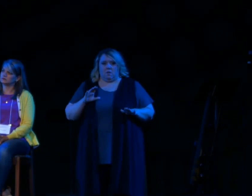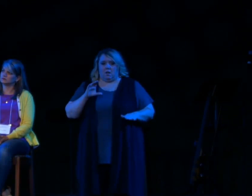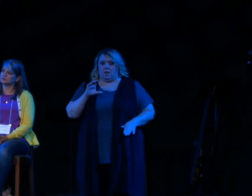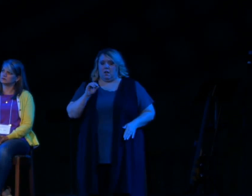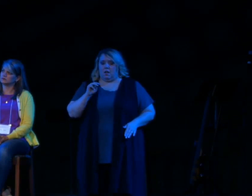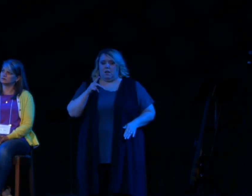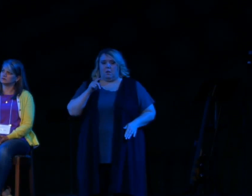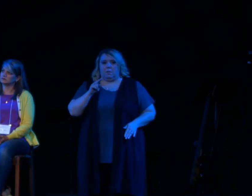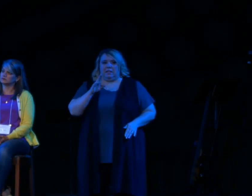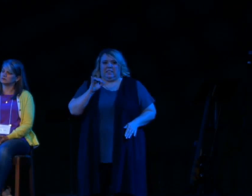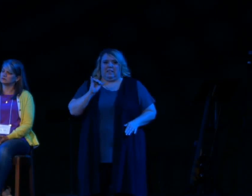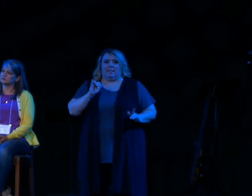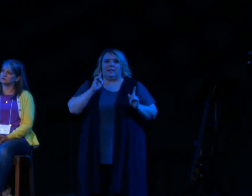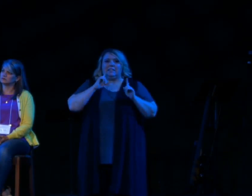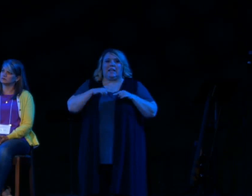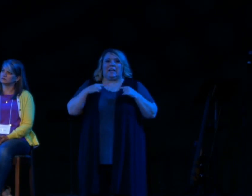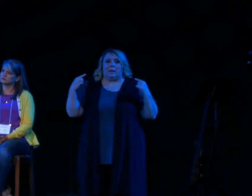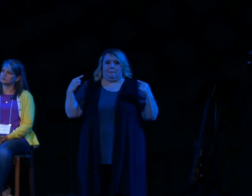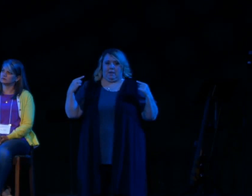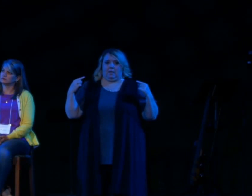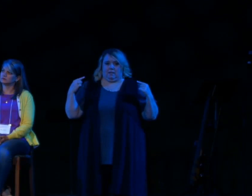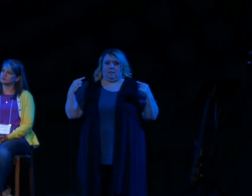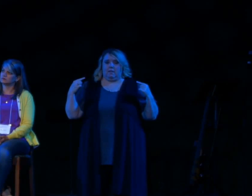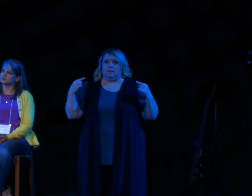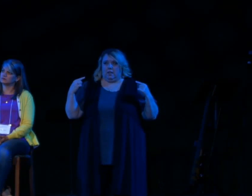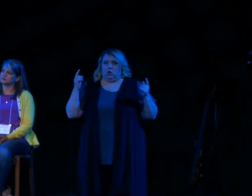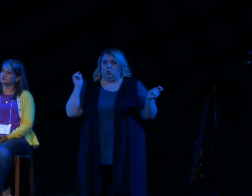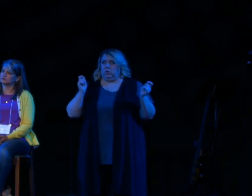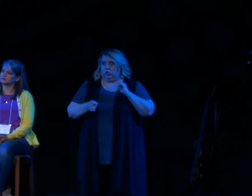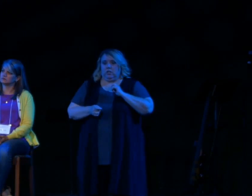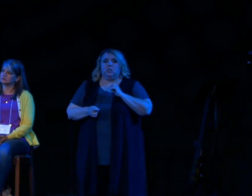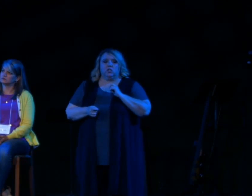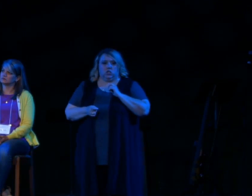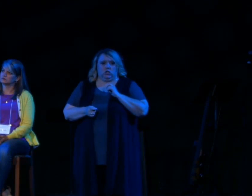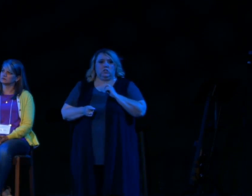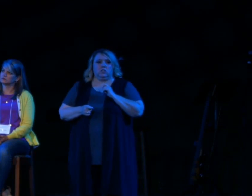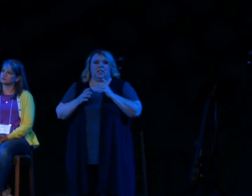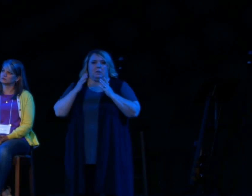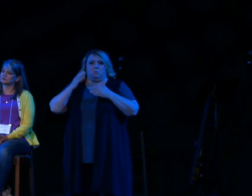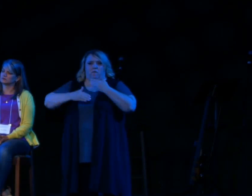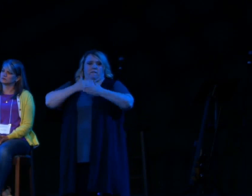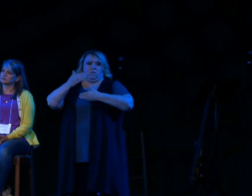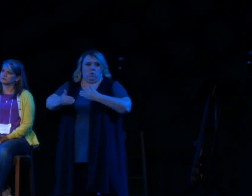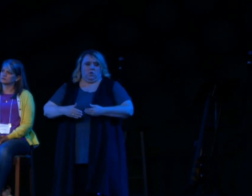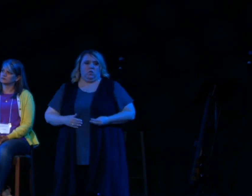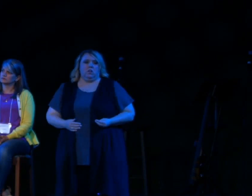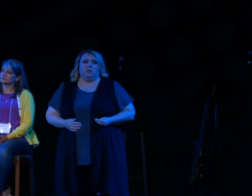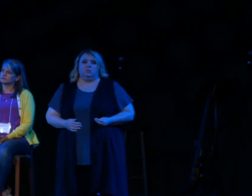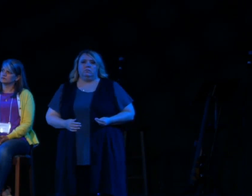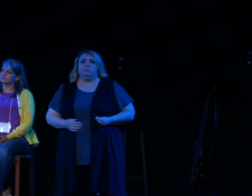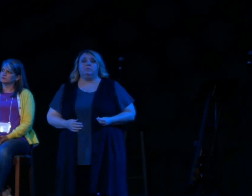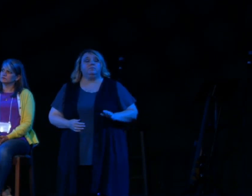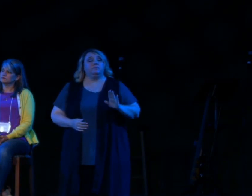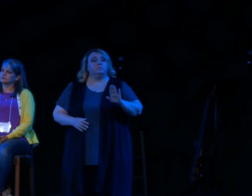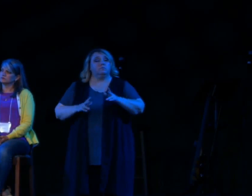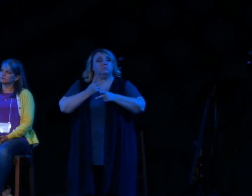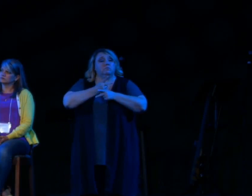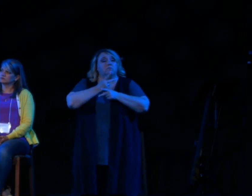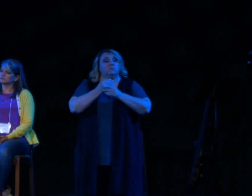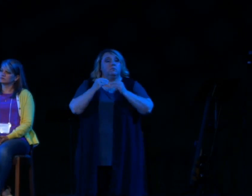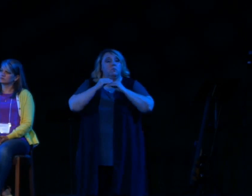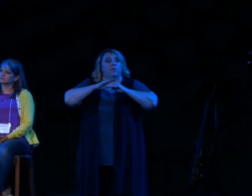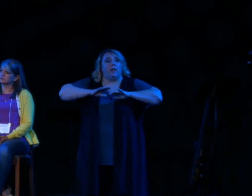the enemy and the antecedent to change and moving forward. He says what you have to watch out for even